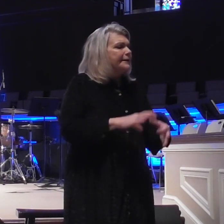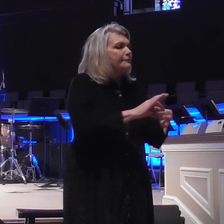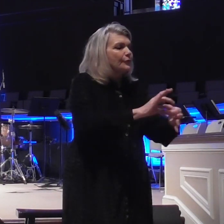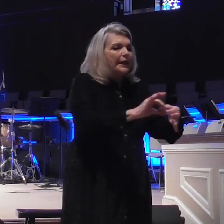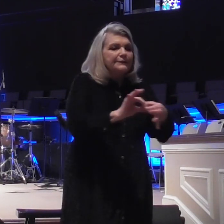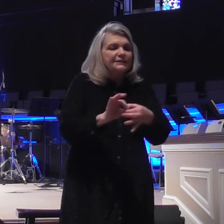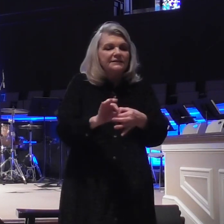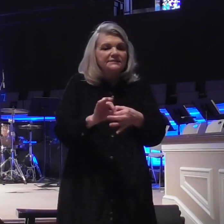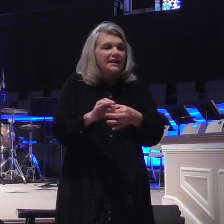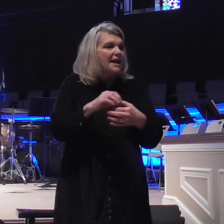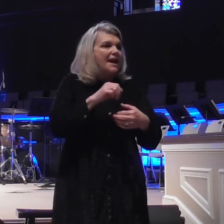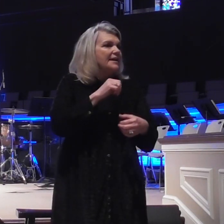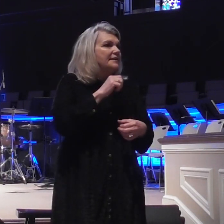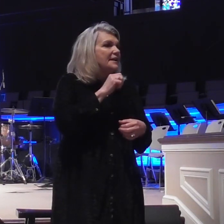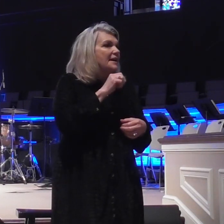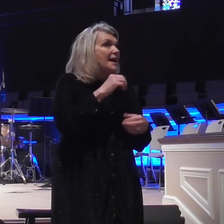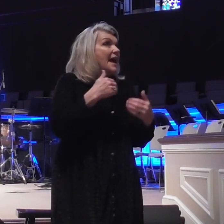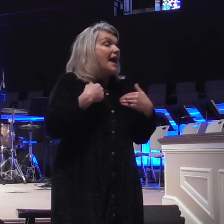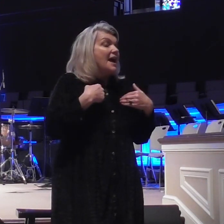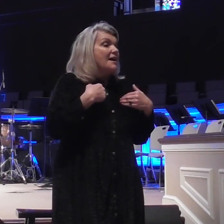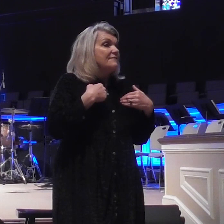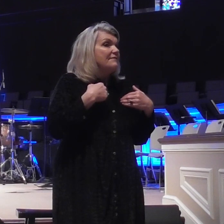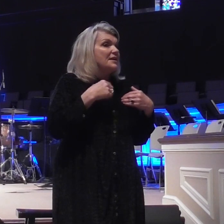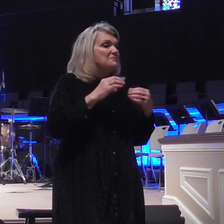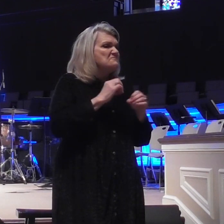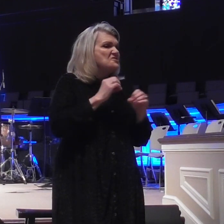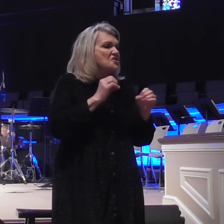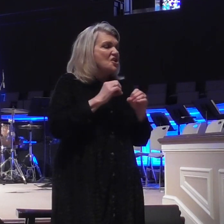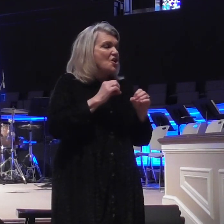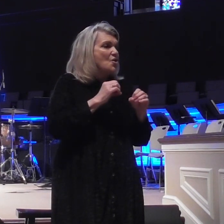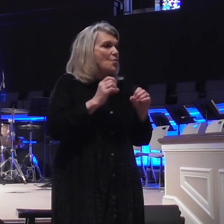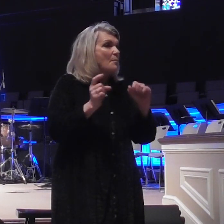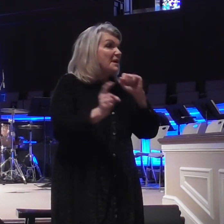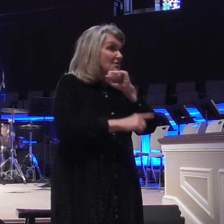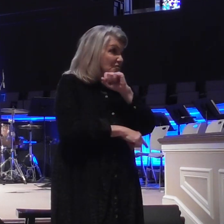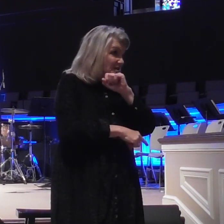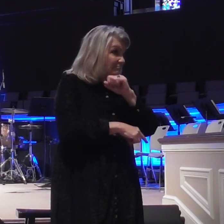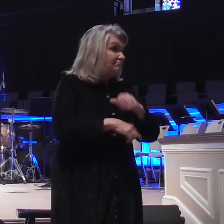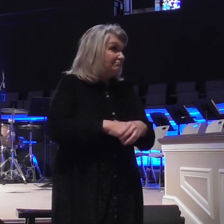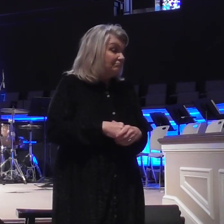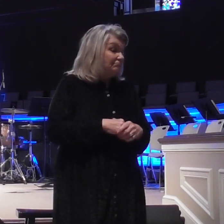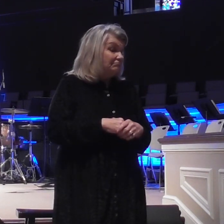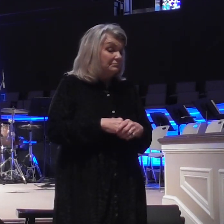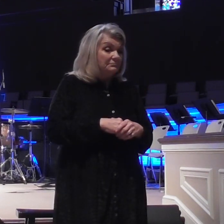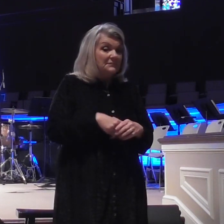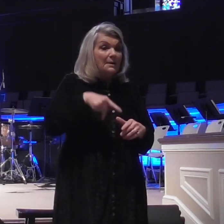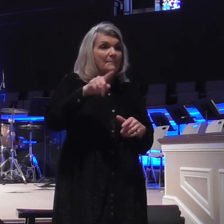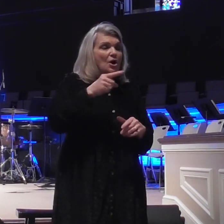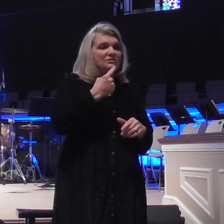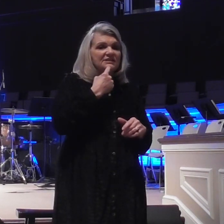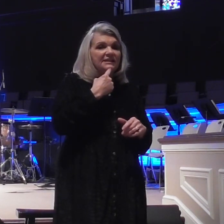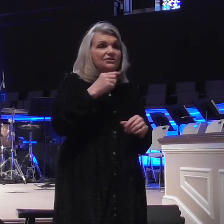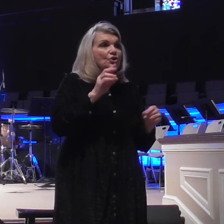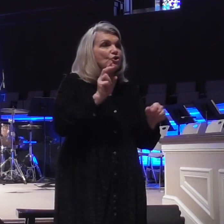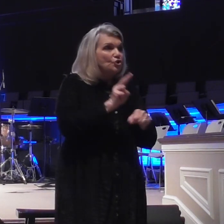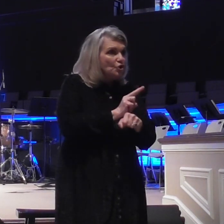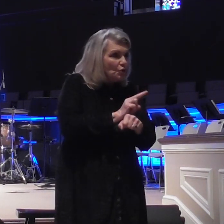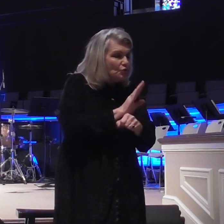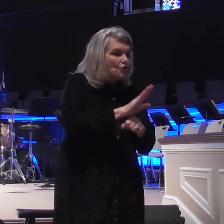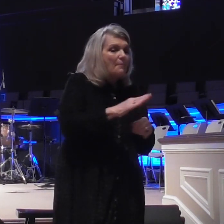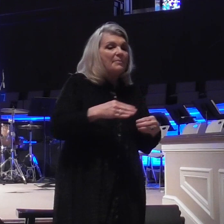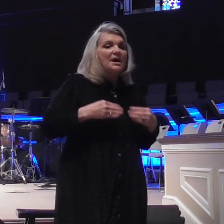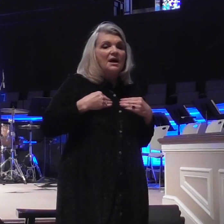script. He says to them, your body and your use of your body,